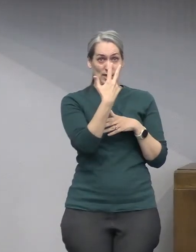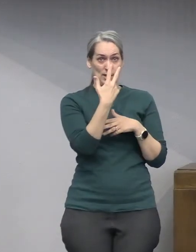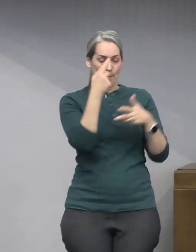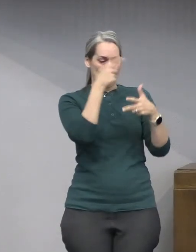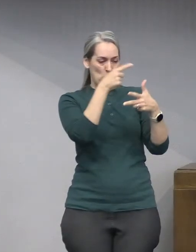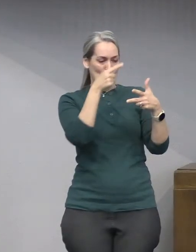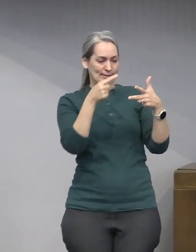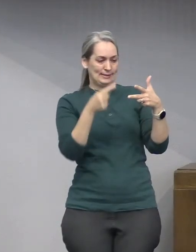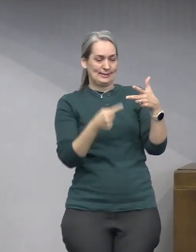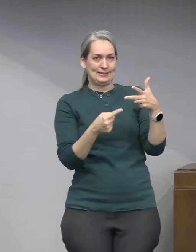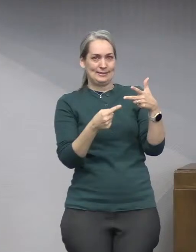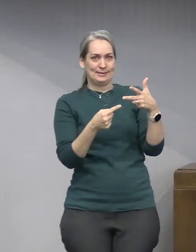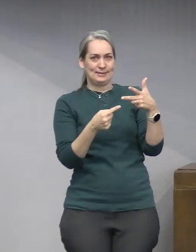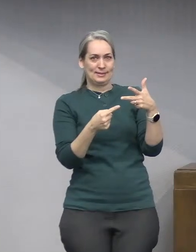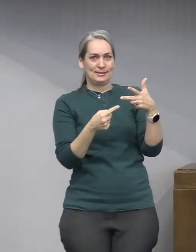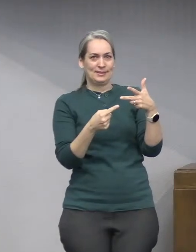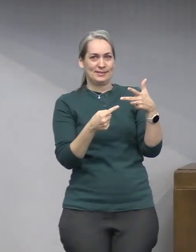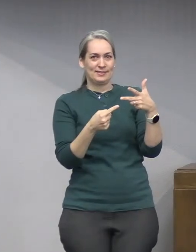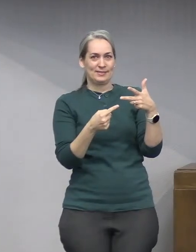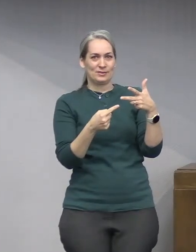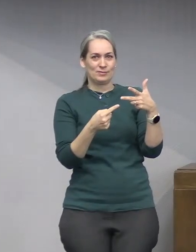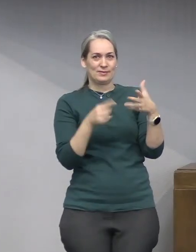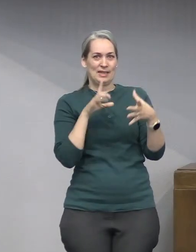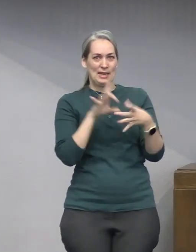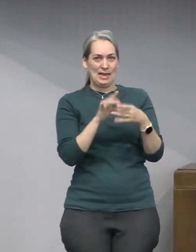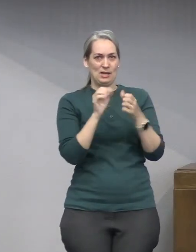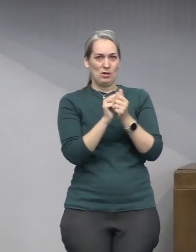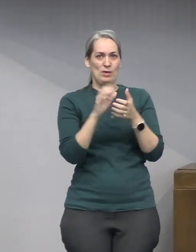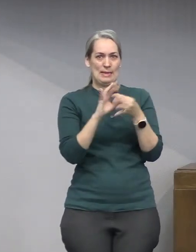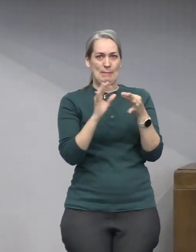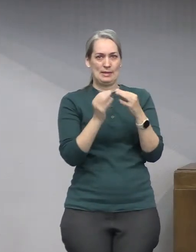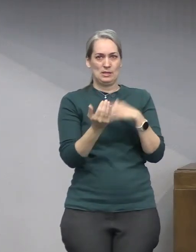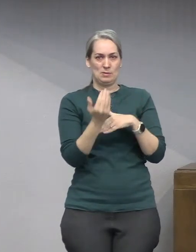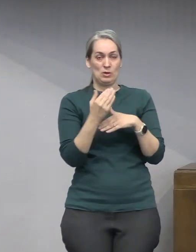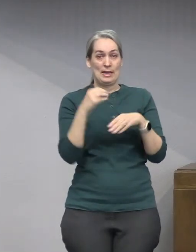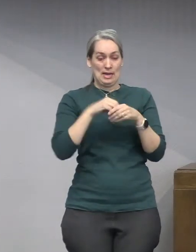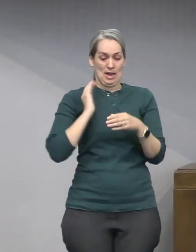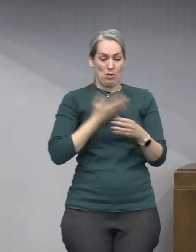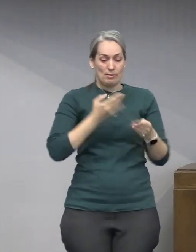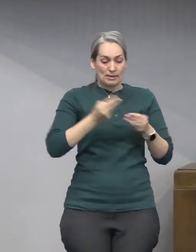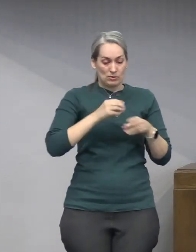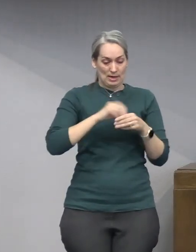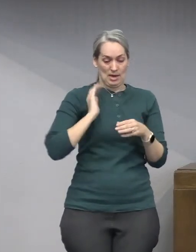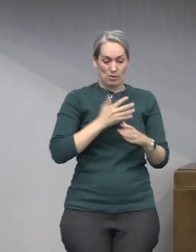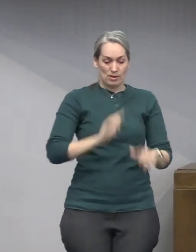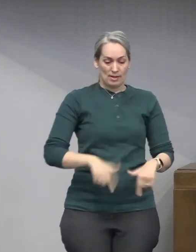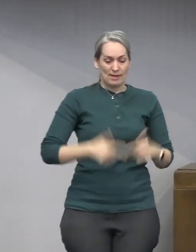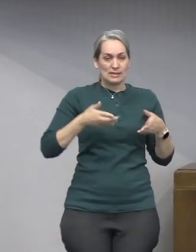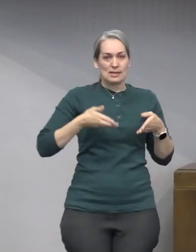relation to all of that we've talked about this morning. In our ministry and in our lives,